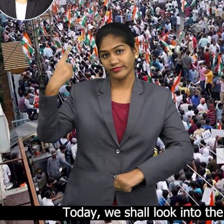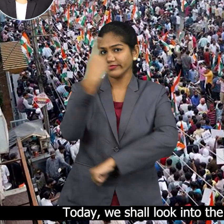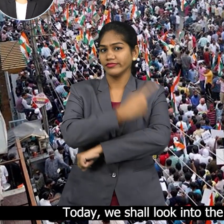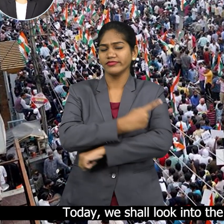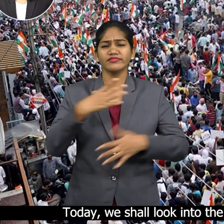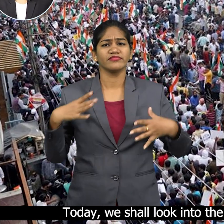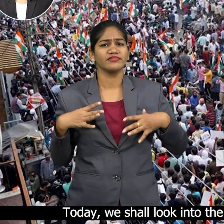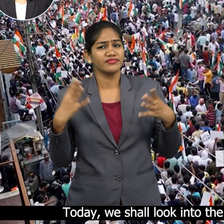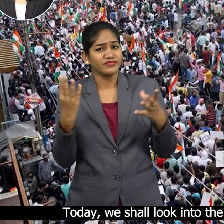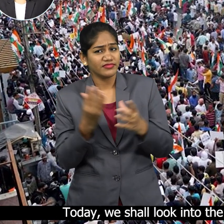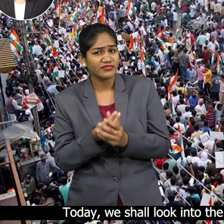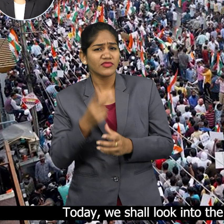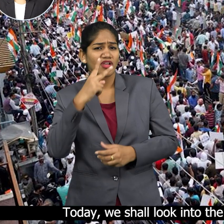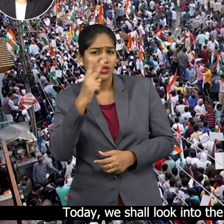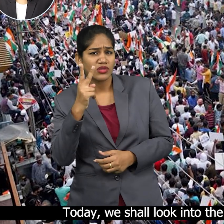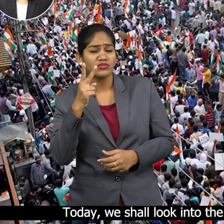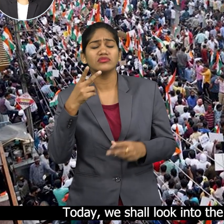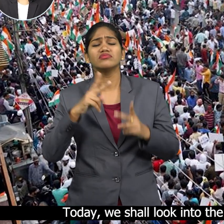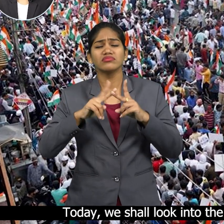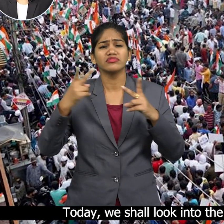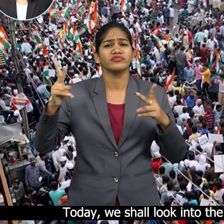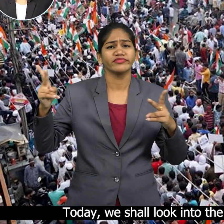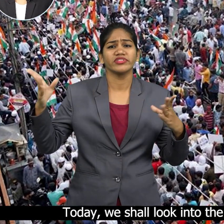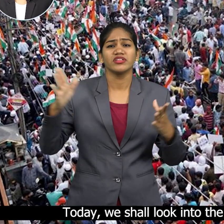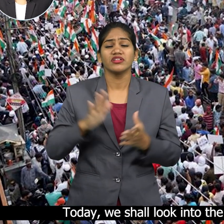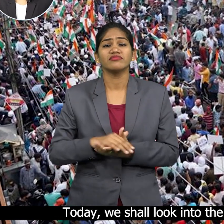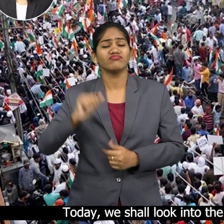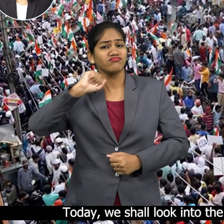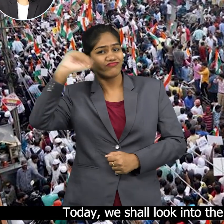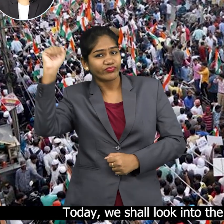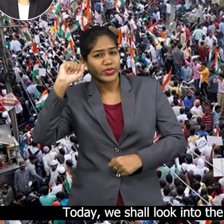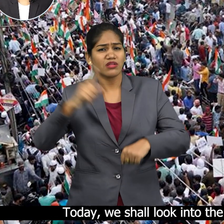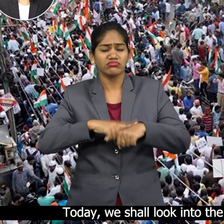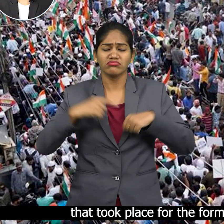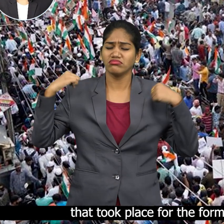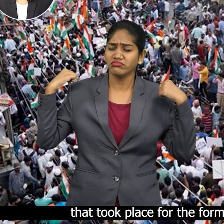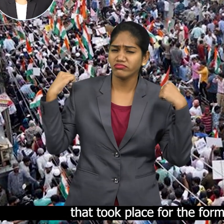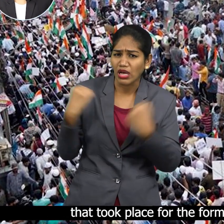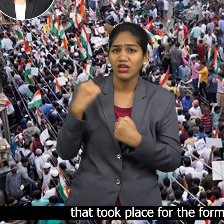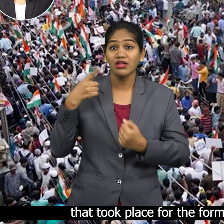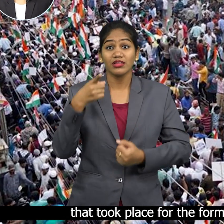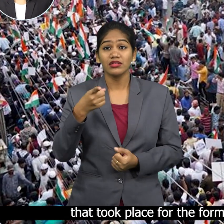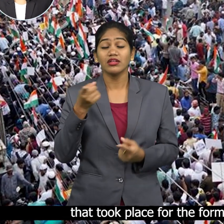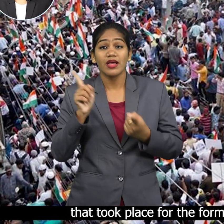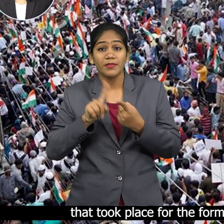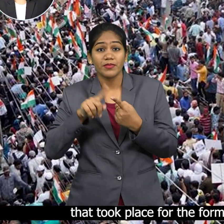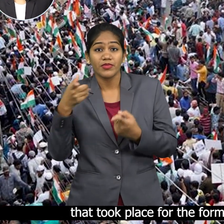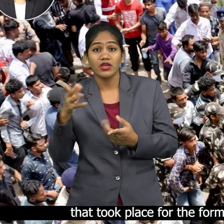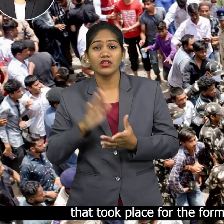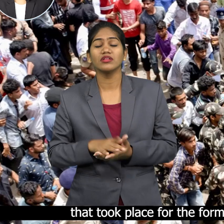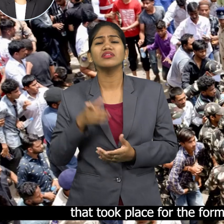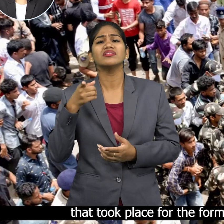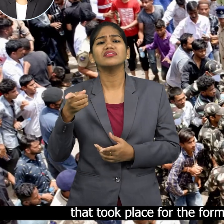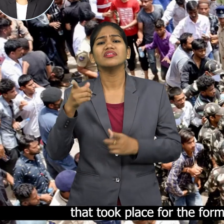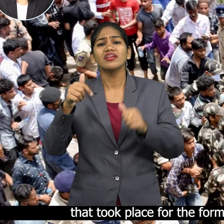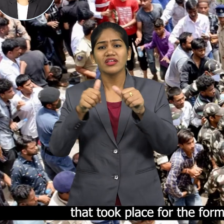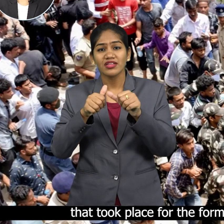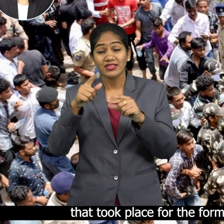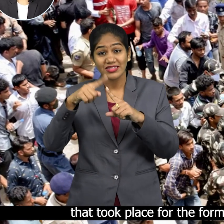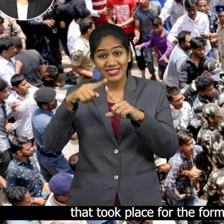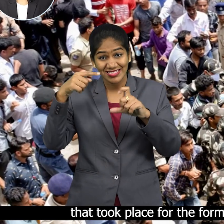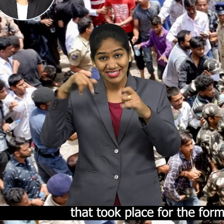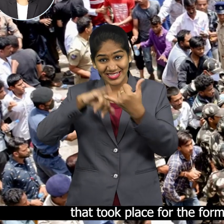Today, we shall look into the various protests and movements that took place for the formation of the state